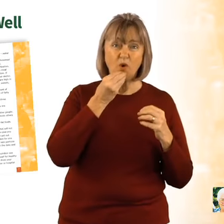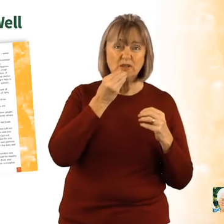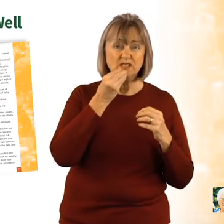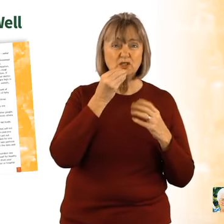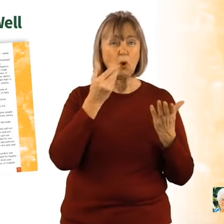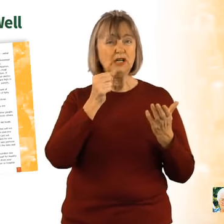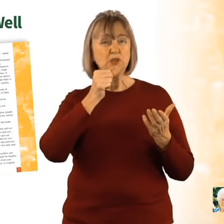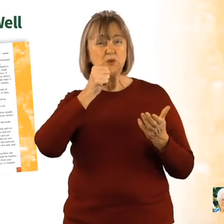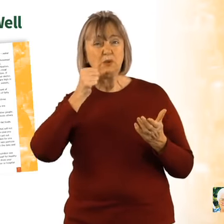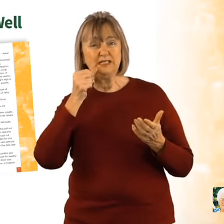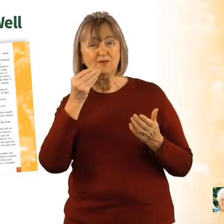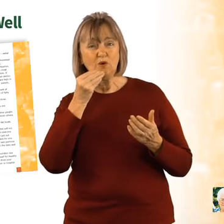and sweet food you eat.